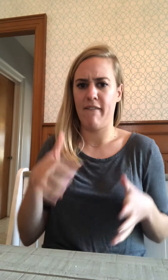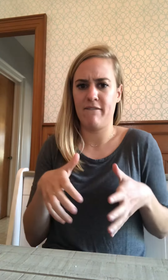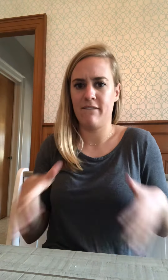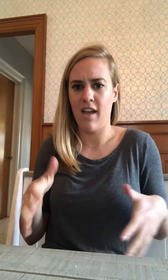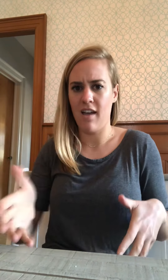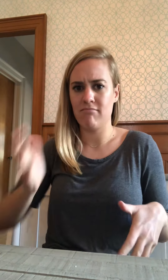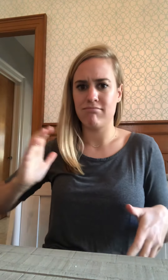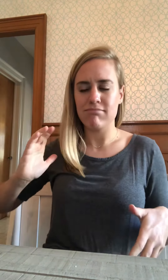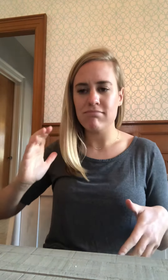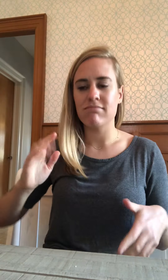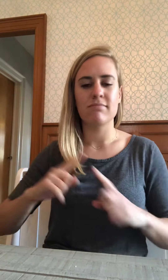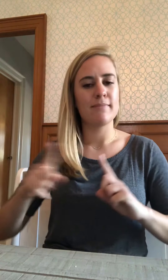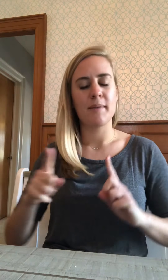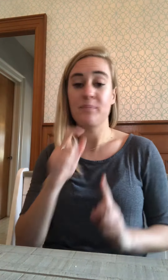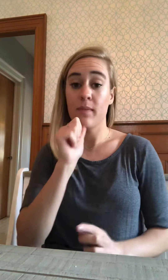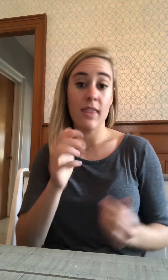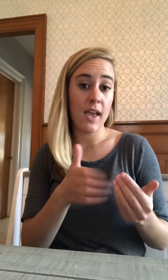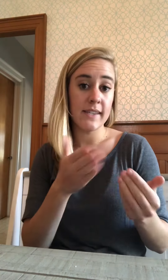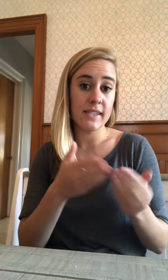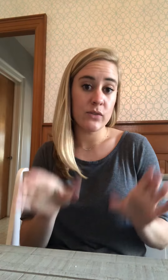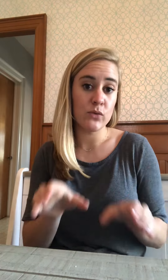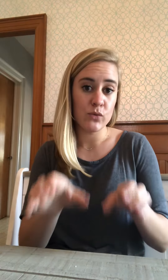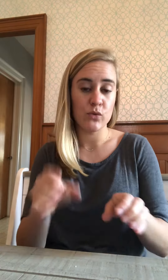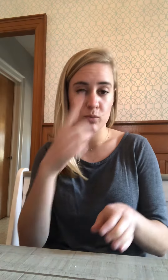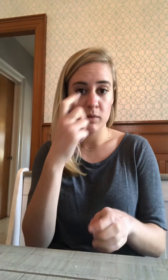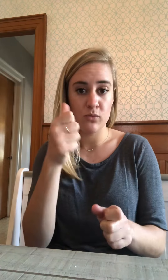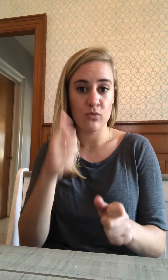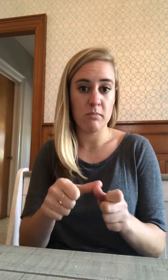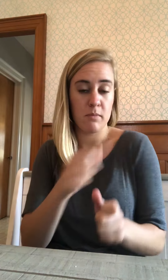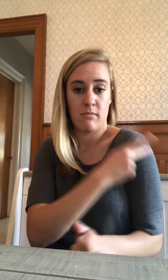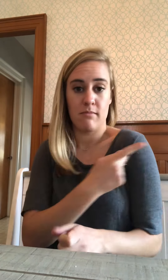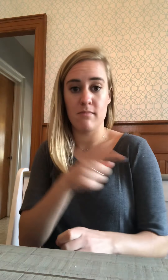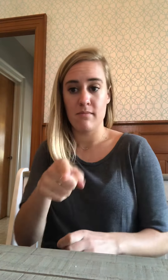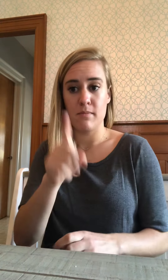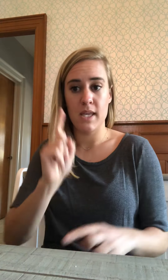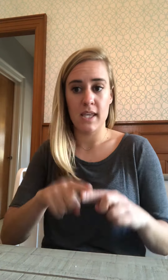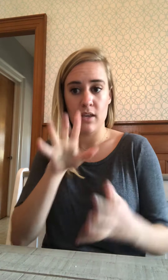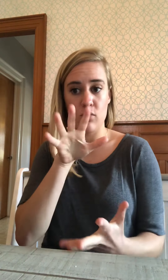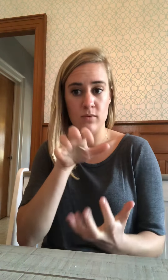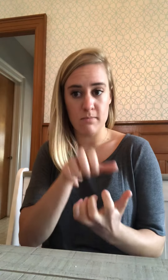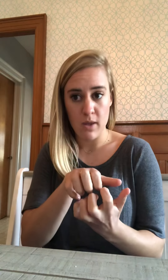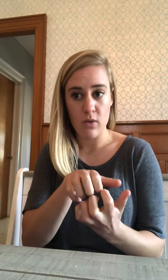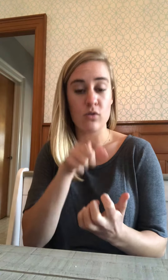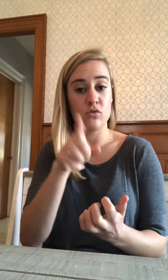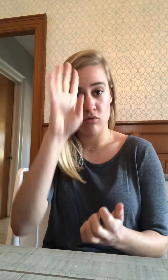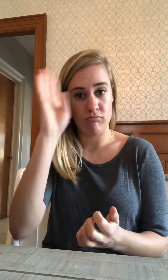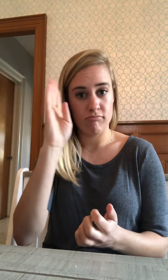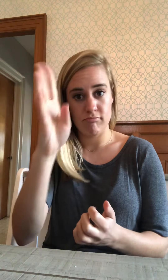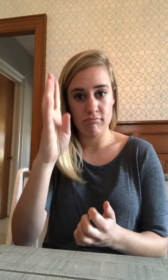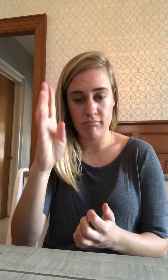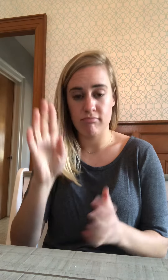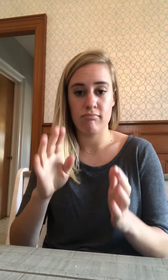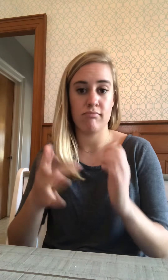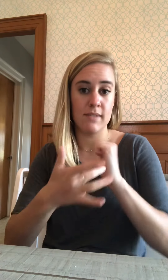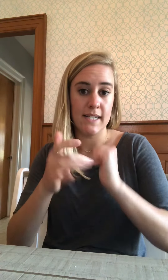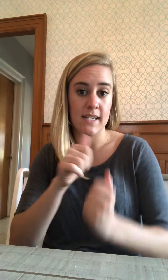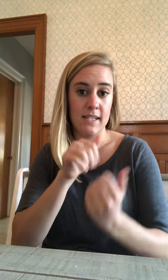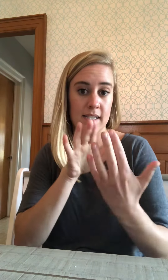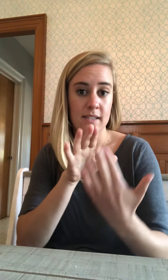an easy thing to do because remember, the patient can't close his mouth. So you develop techniques and you get good films, and